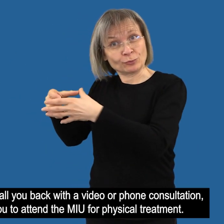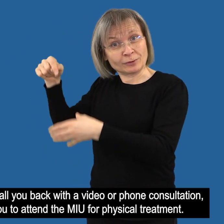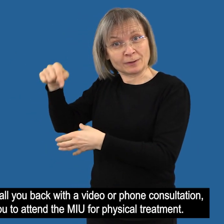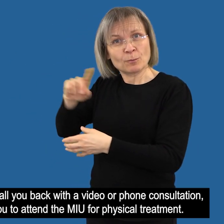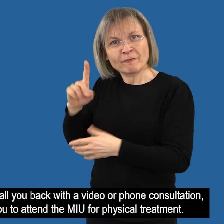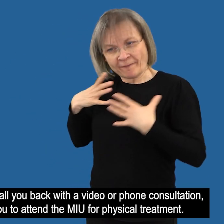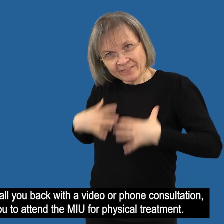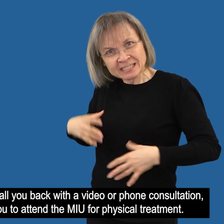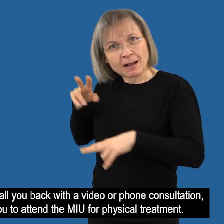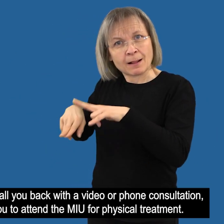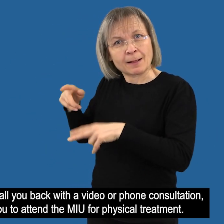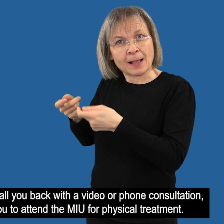physical treatment.